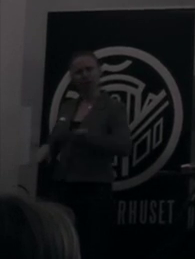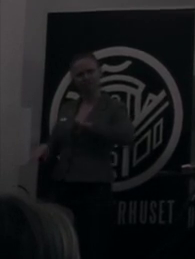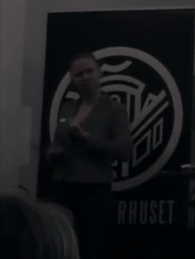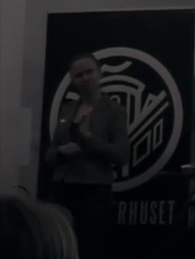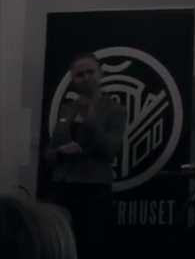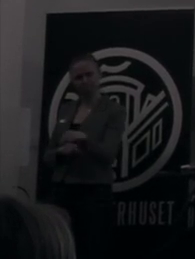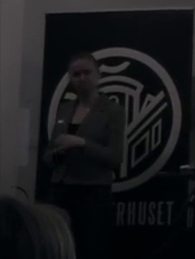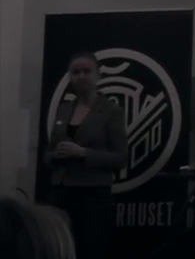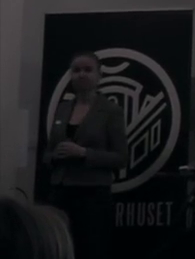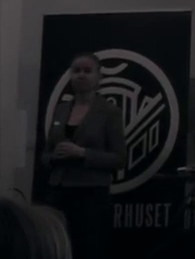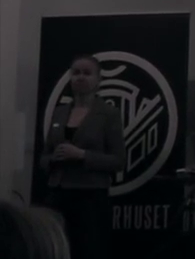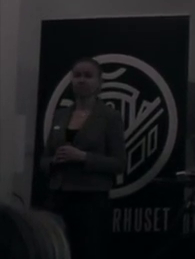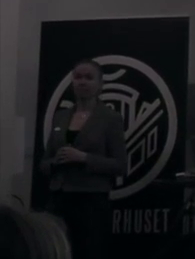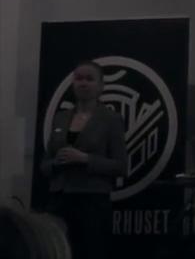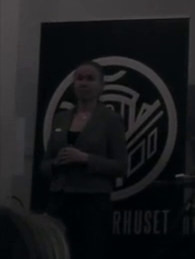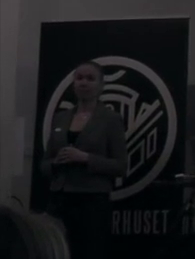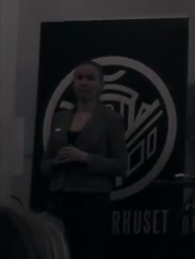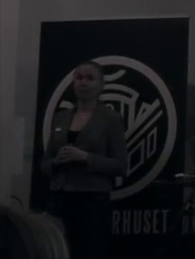And